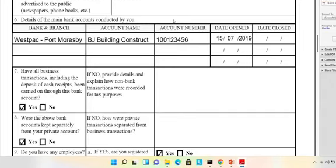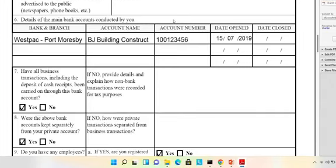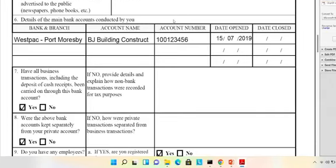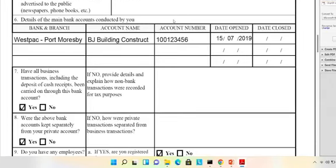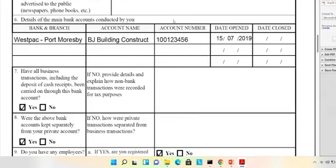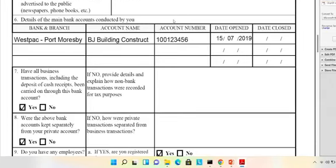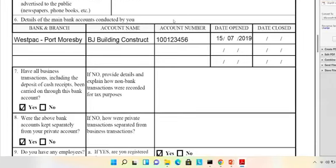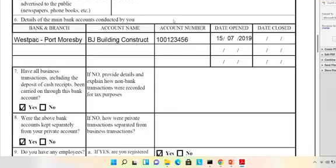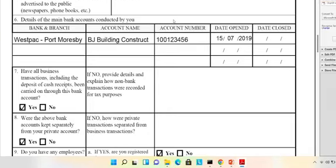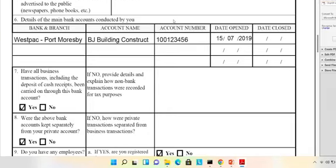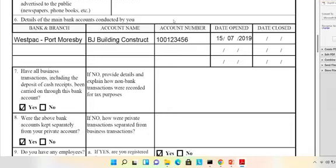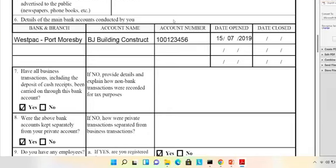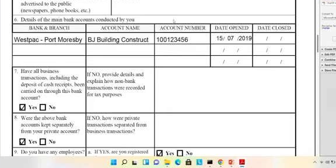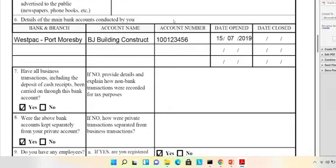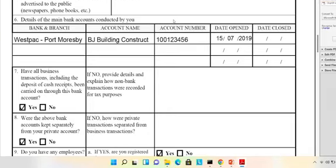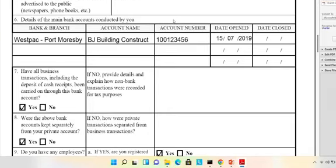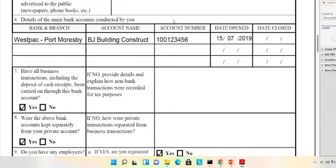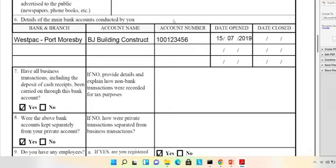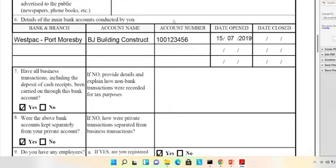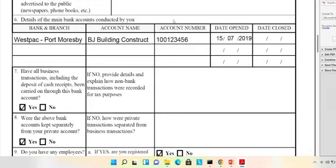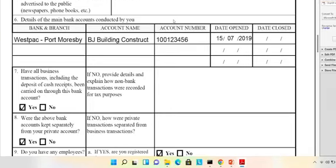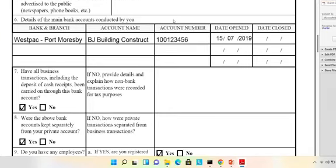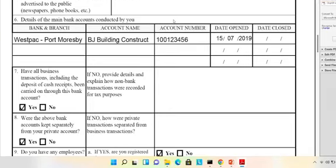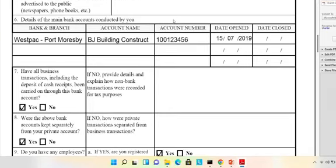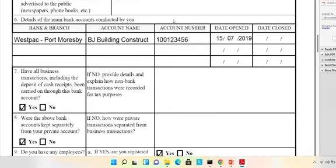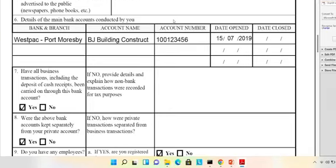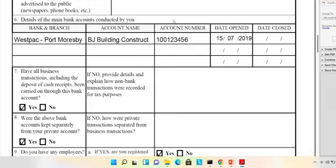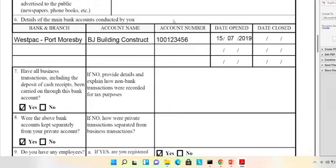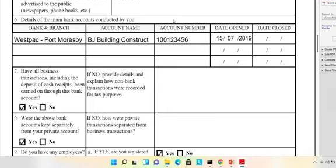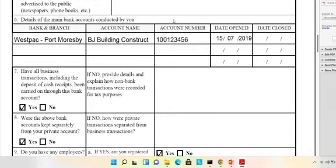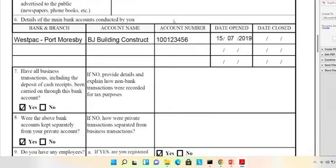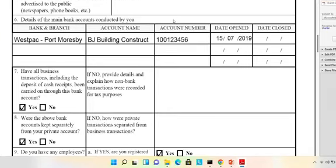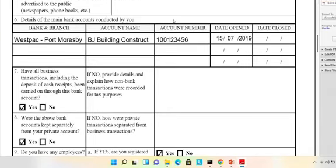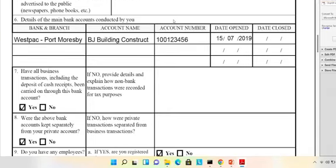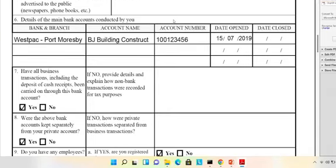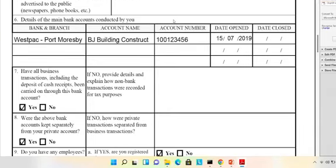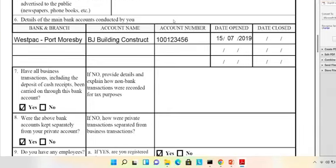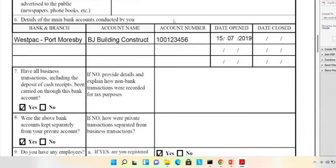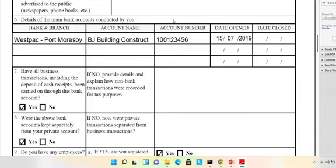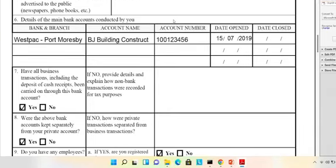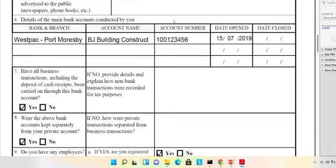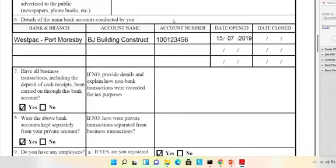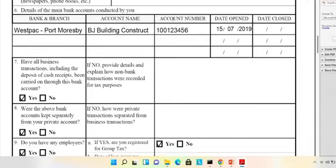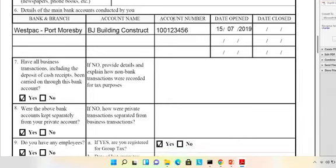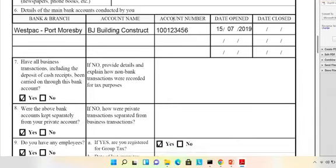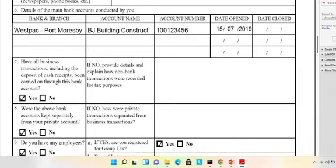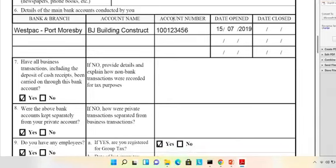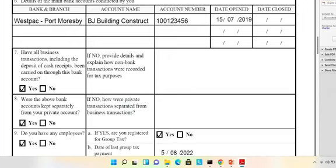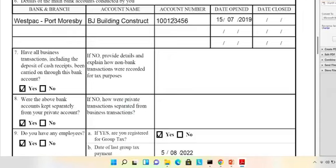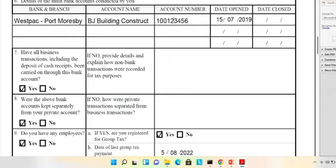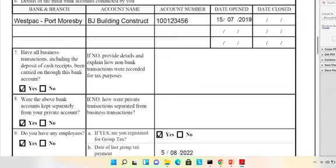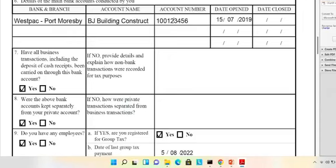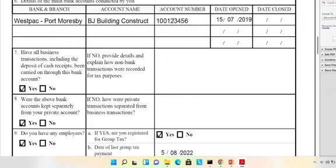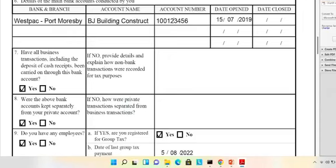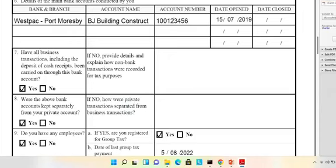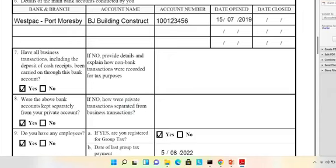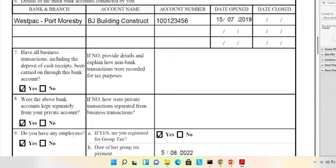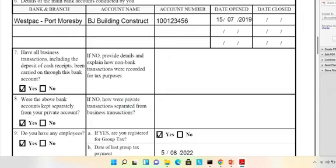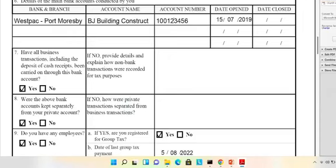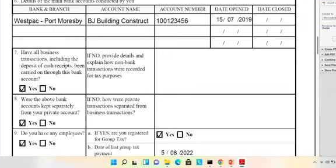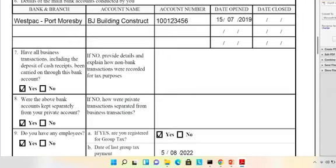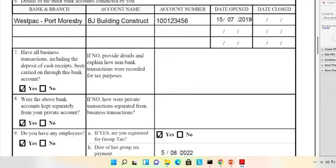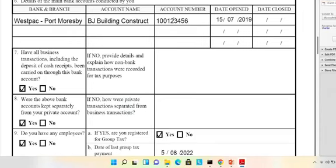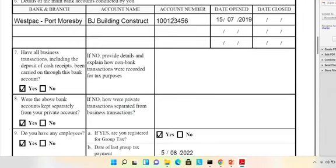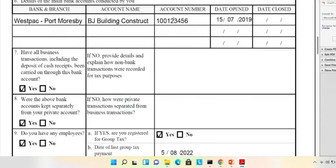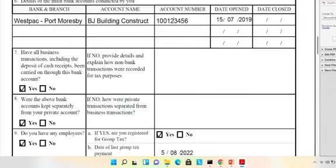next question is for you to, or requirement is for you to give your bank details. Very important. If